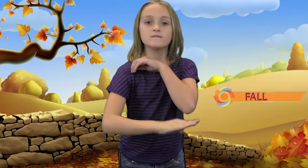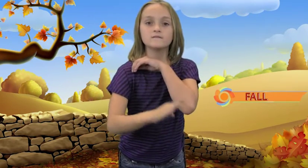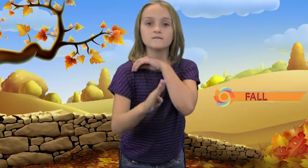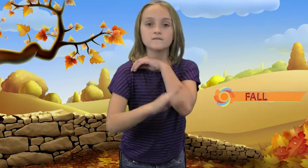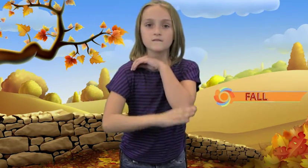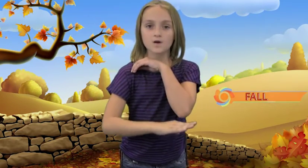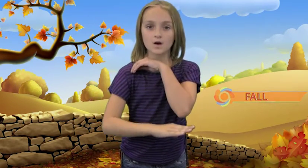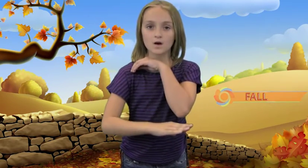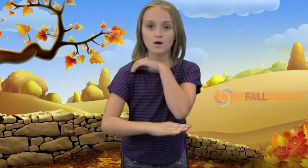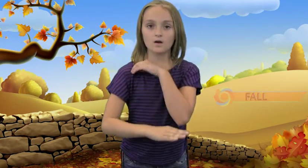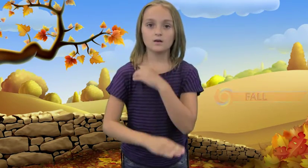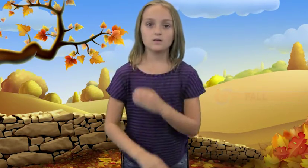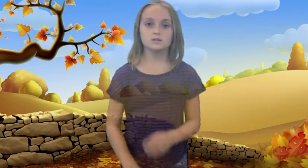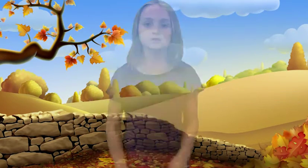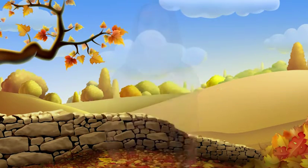Fall.